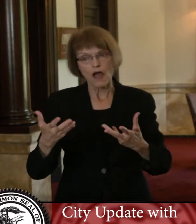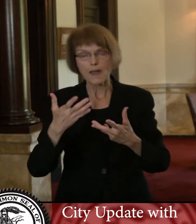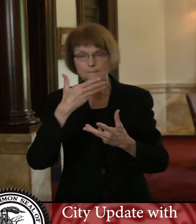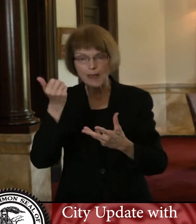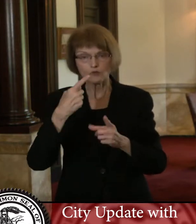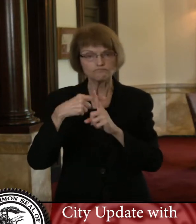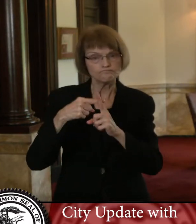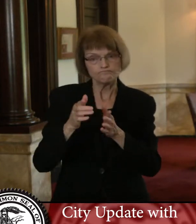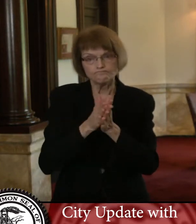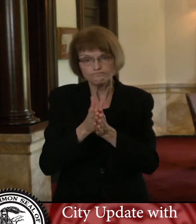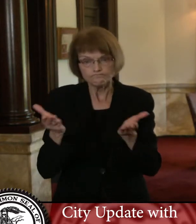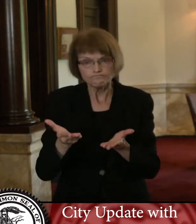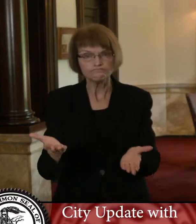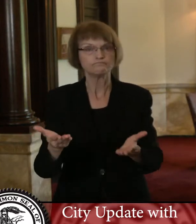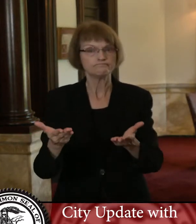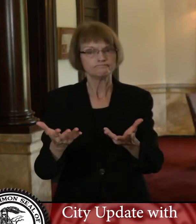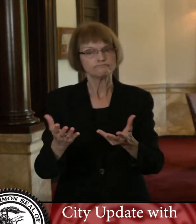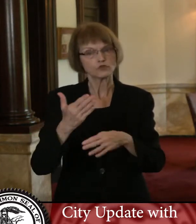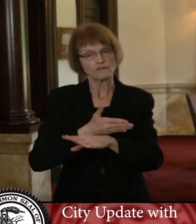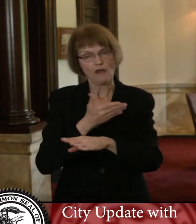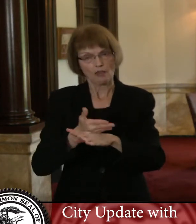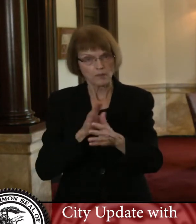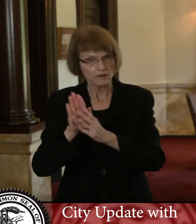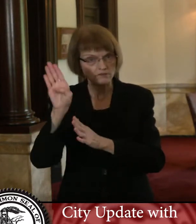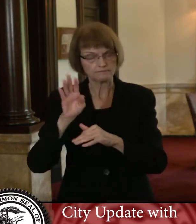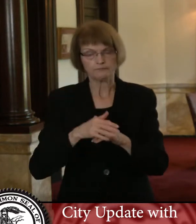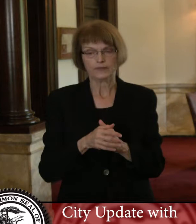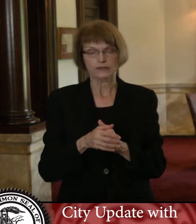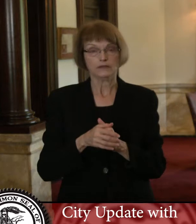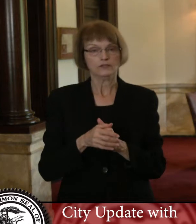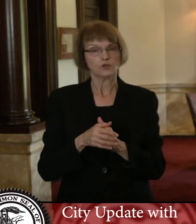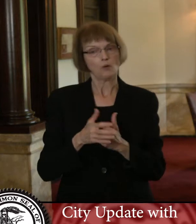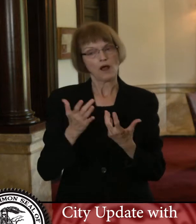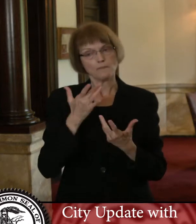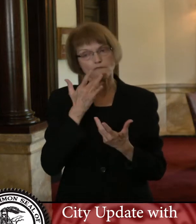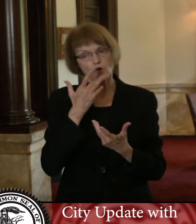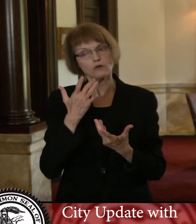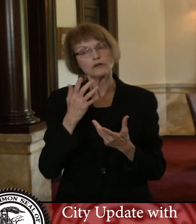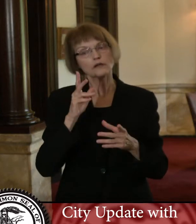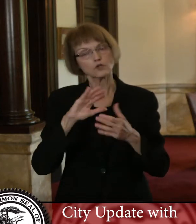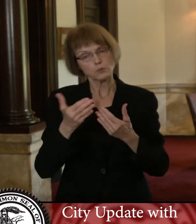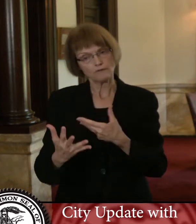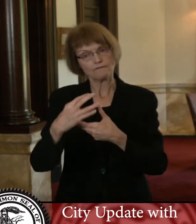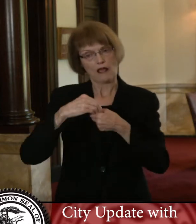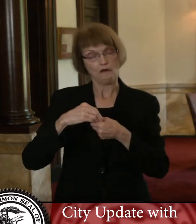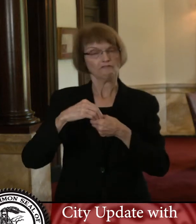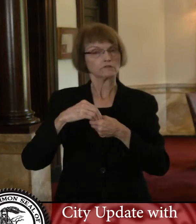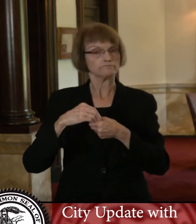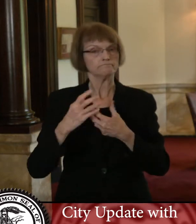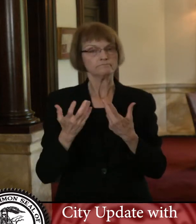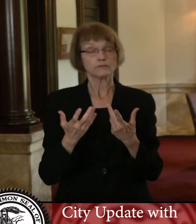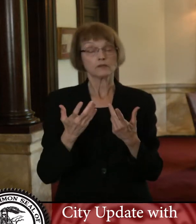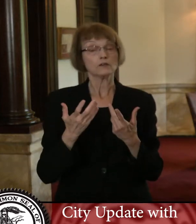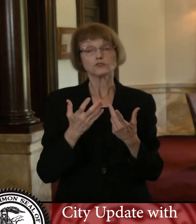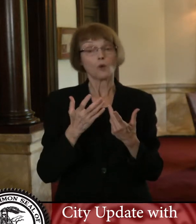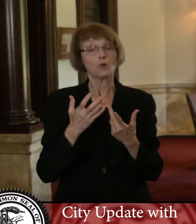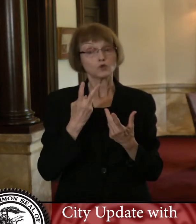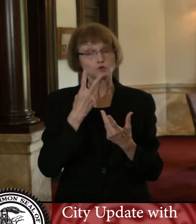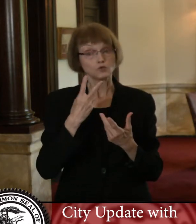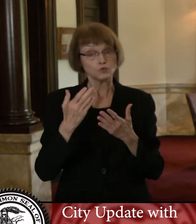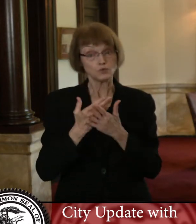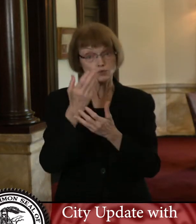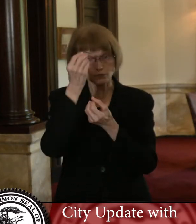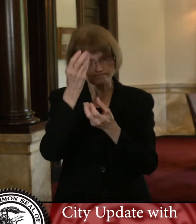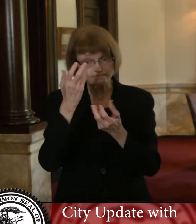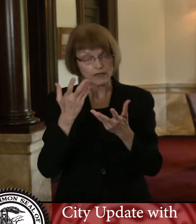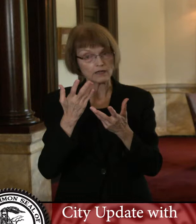with communities, not to them. I have two exciting updates that brings our city closer to these goals. First,